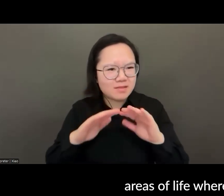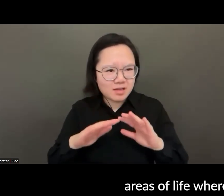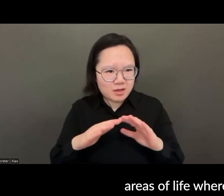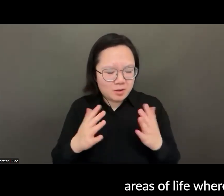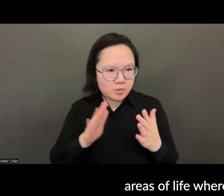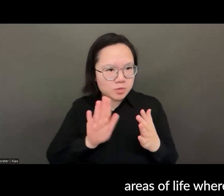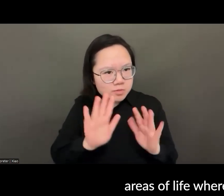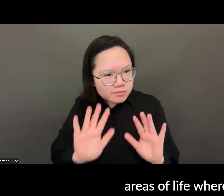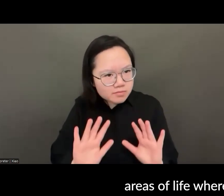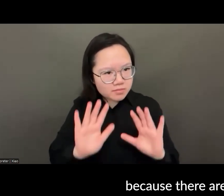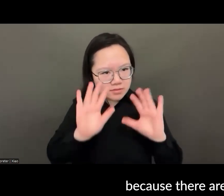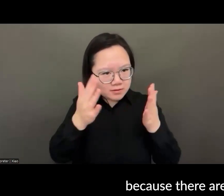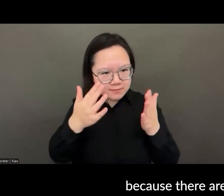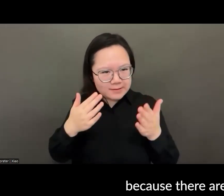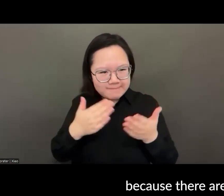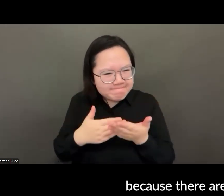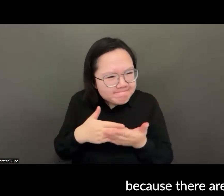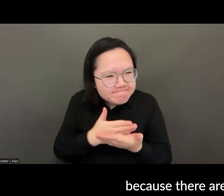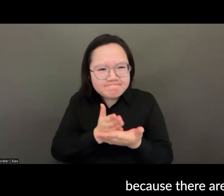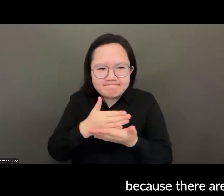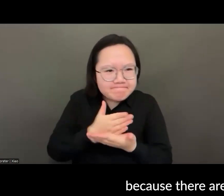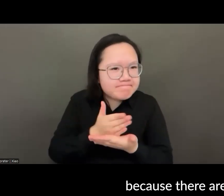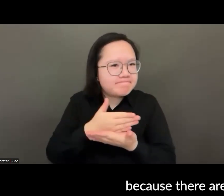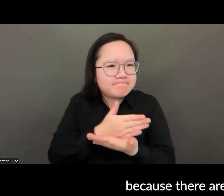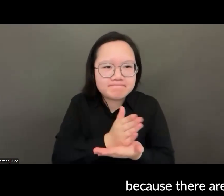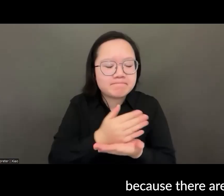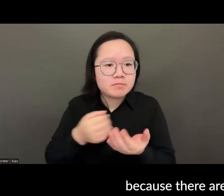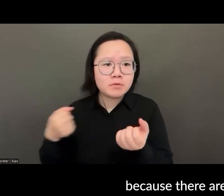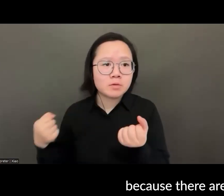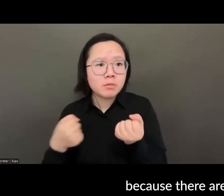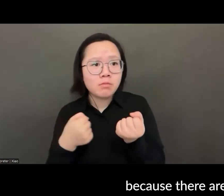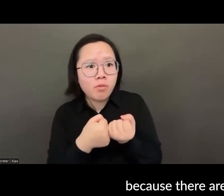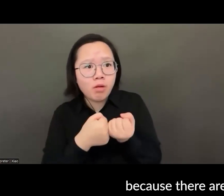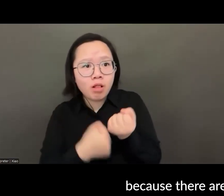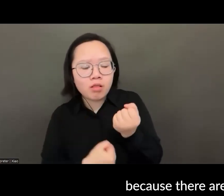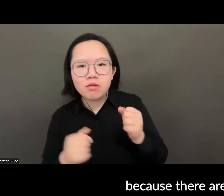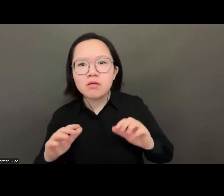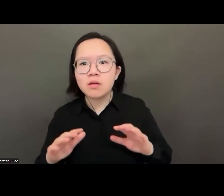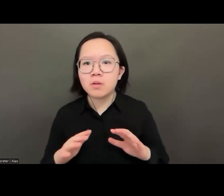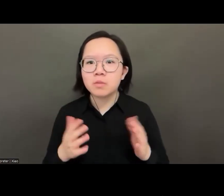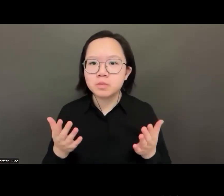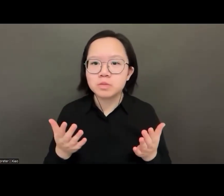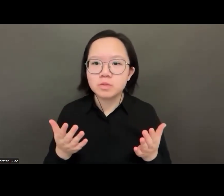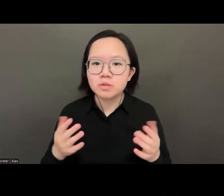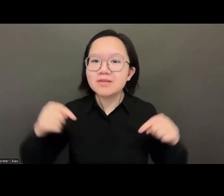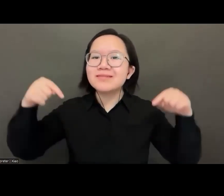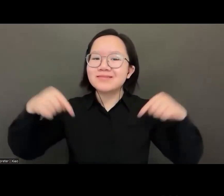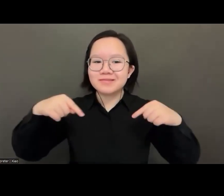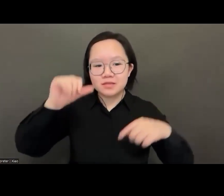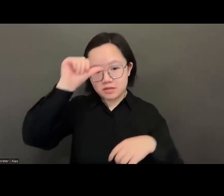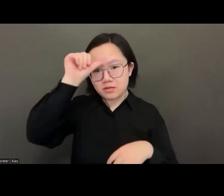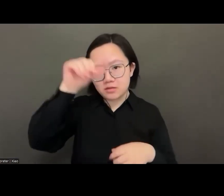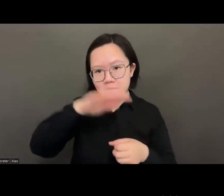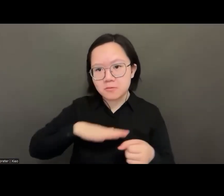support is required for people with complex disability, because there are different areas that are needed. It could be many